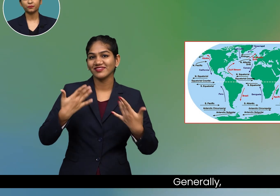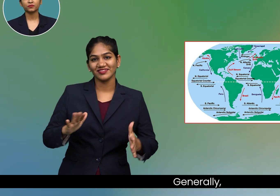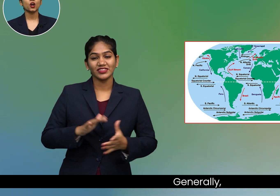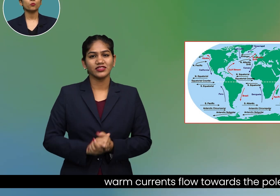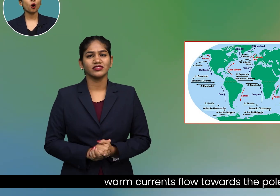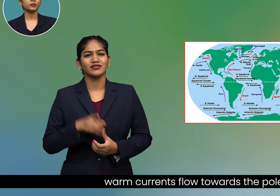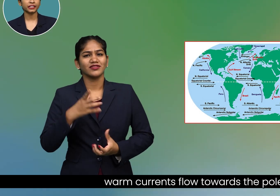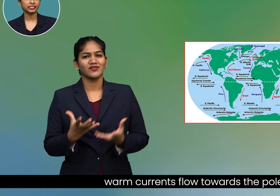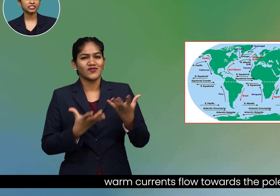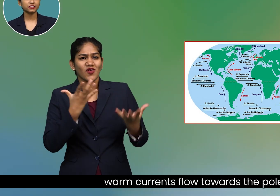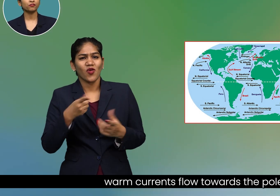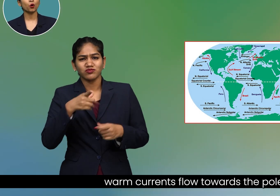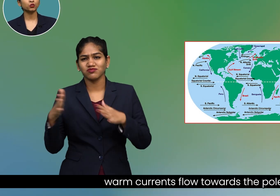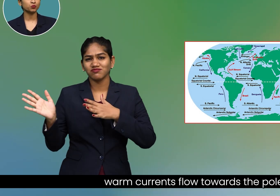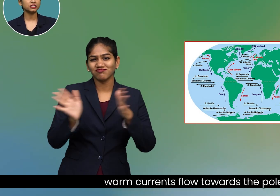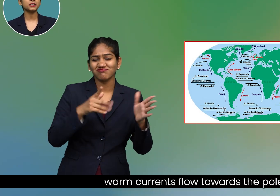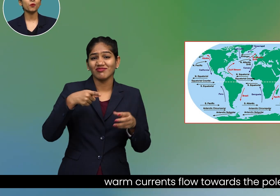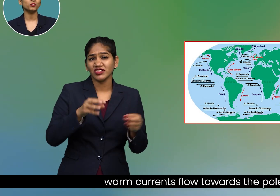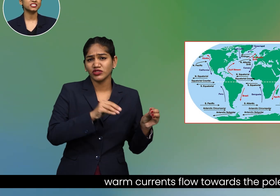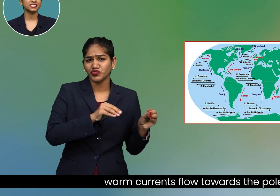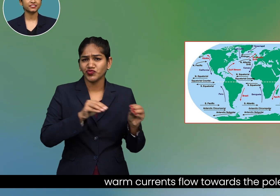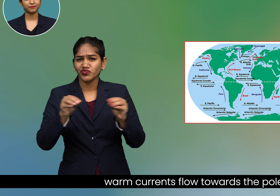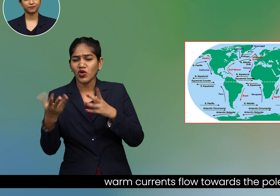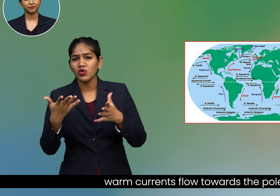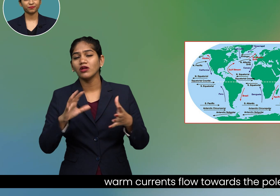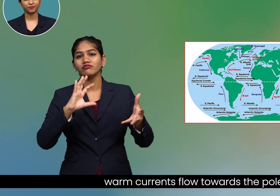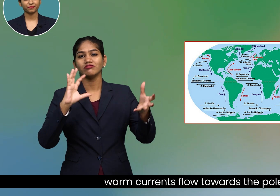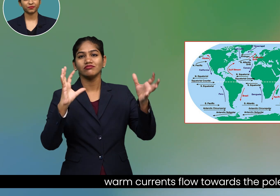Generally, warm currents flow towards the poles.